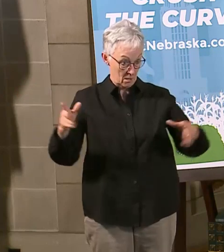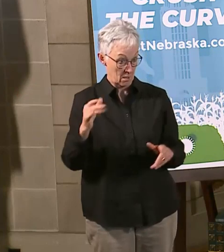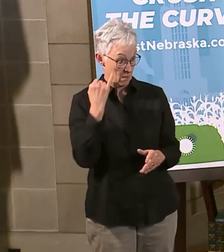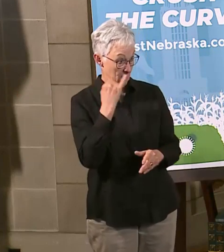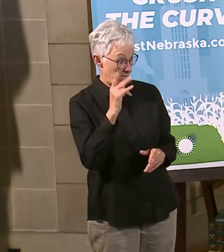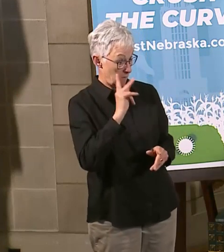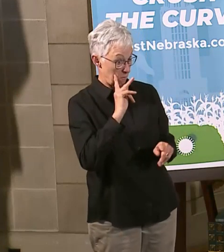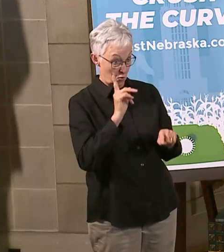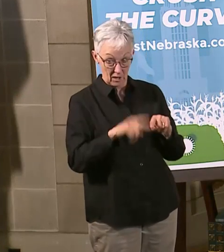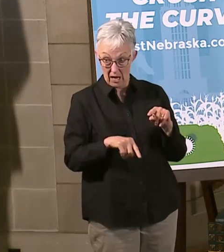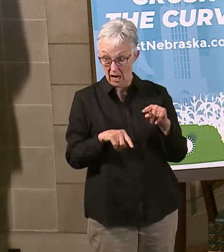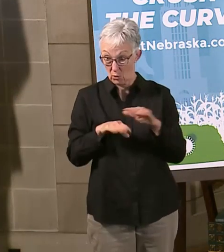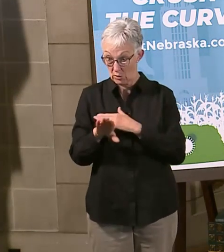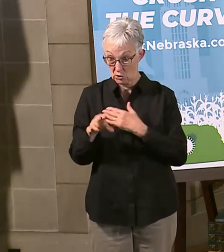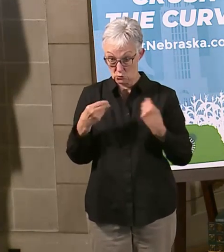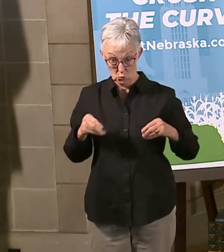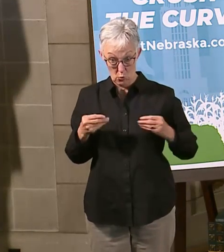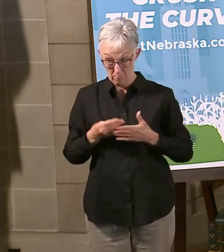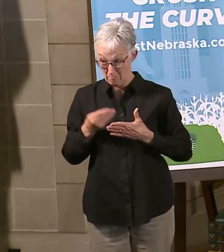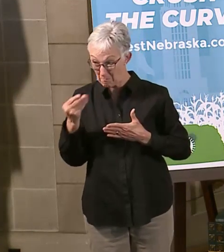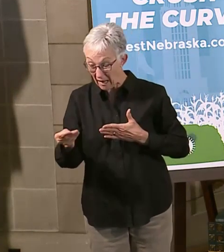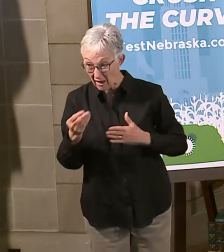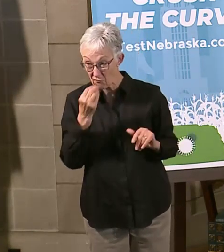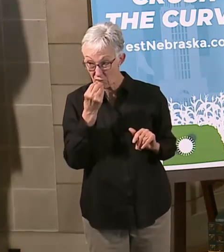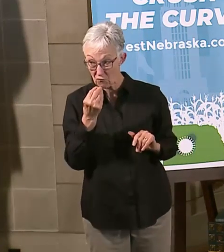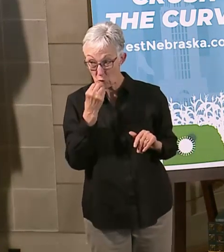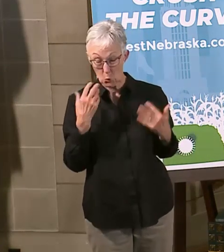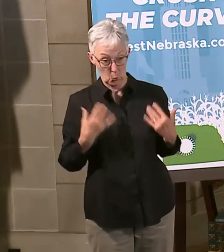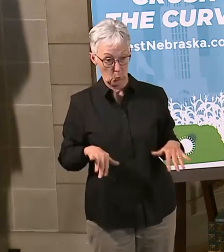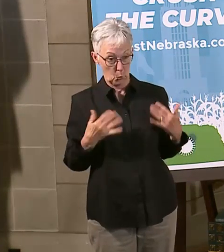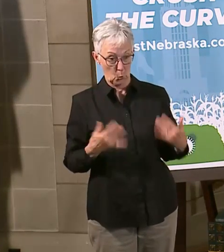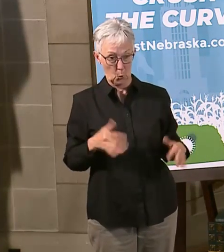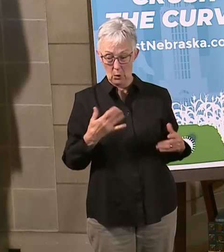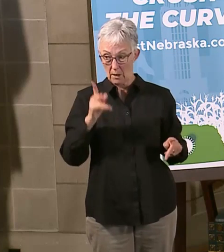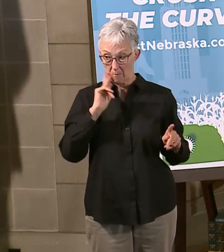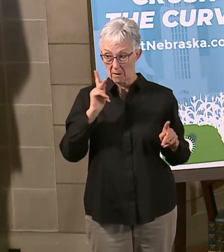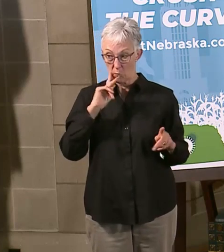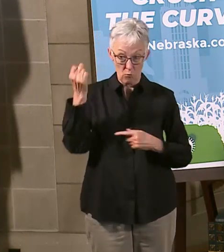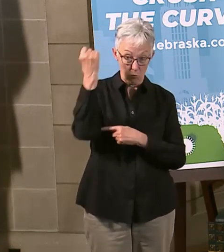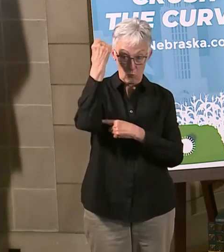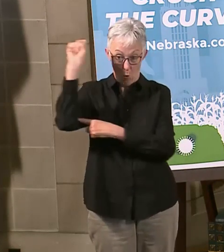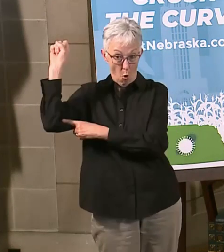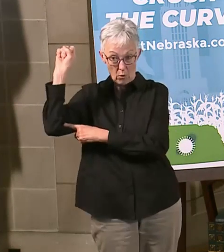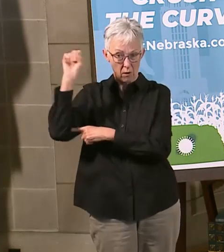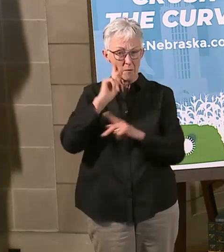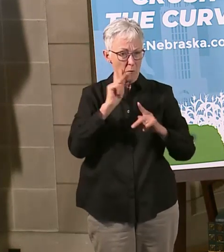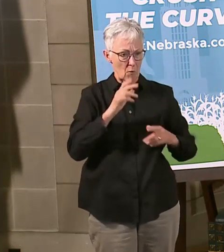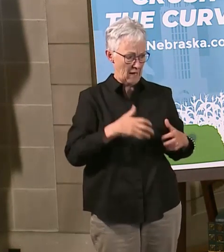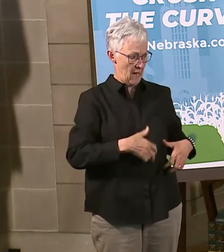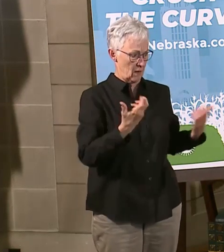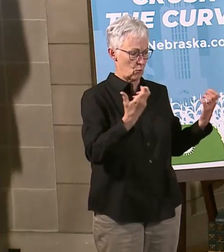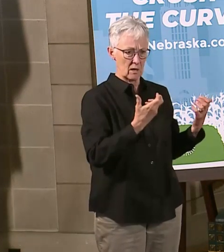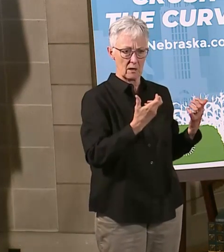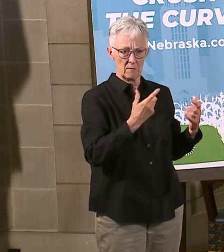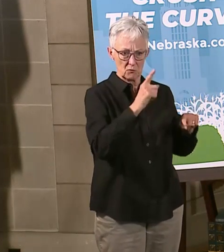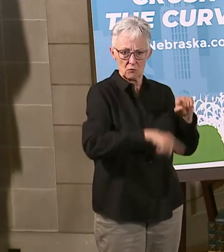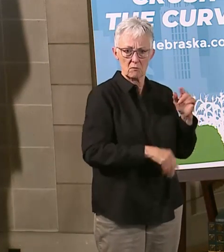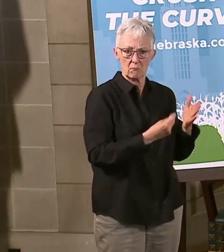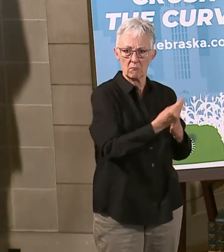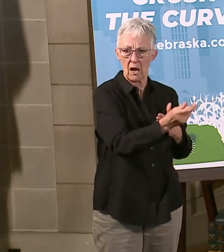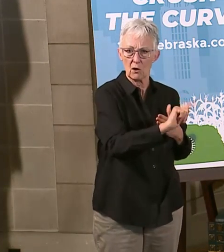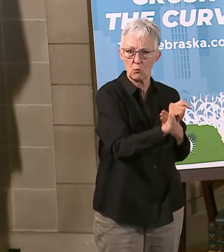protests, you know, that are going on right now? Think about when, you know, think how mad people were when they couldn't get paper products. Think about if they can't get food, right, folks?